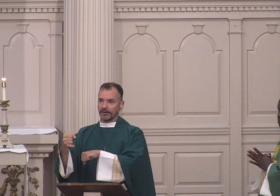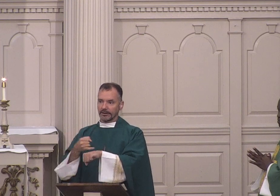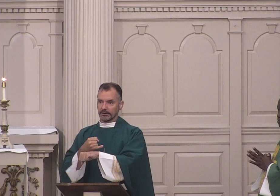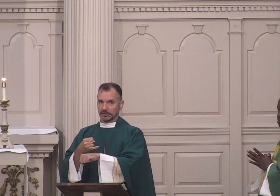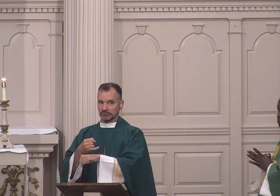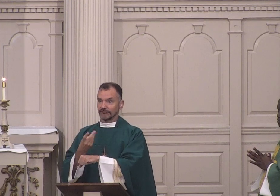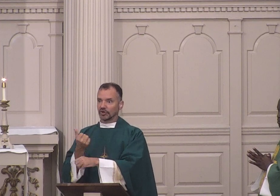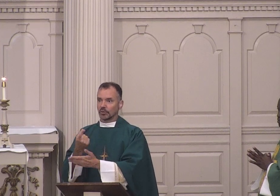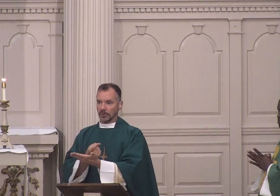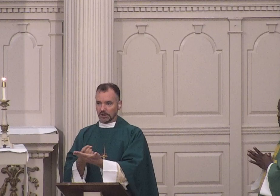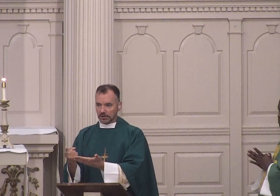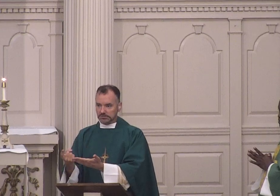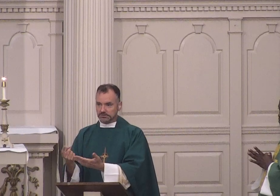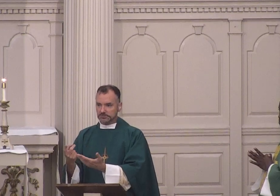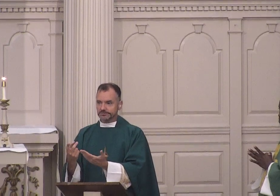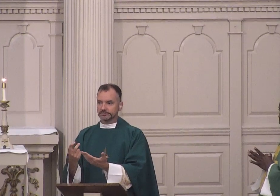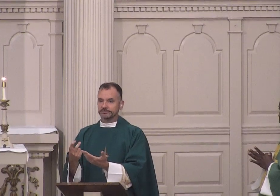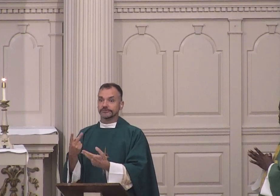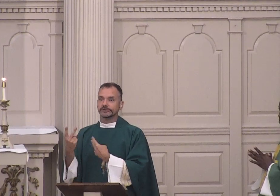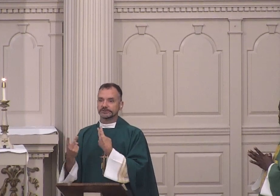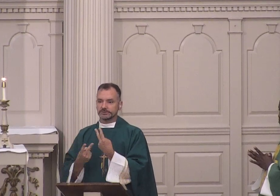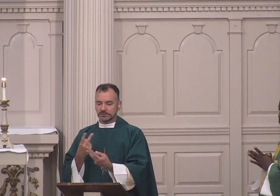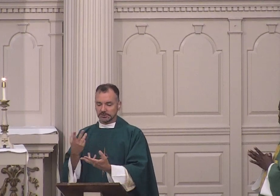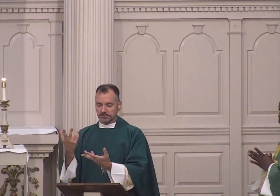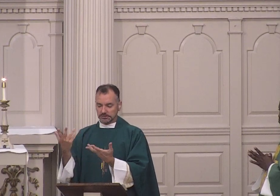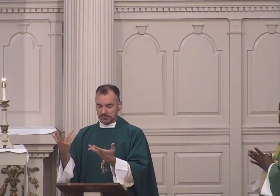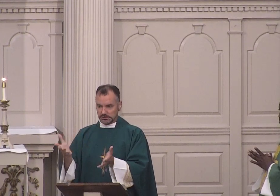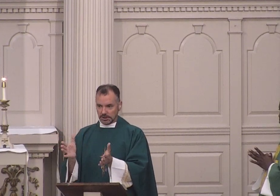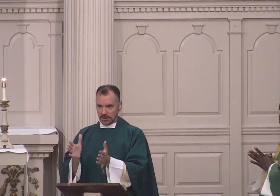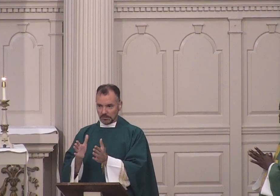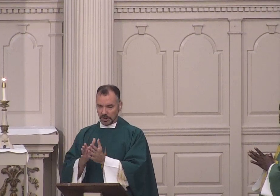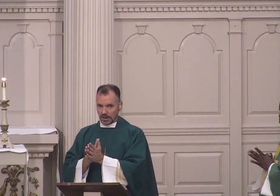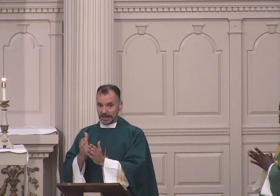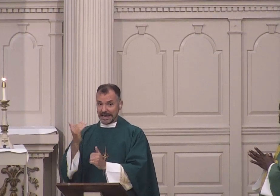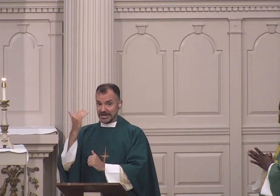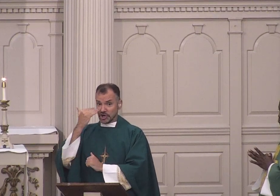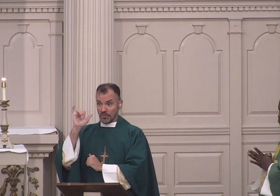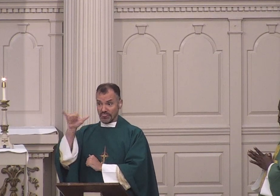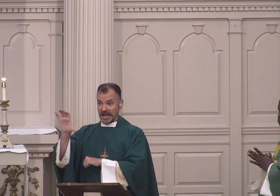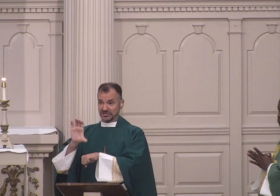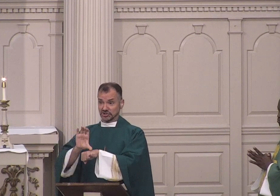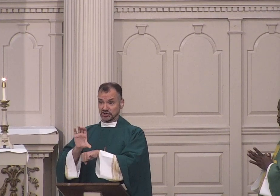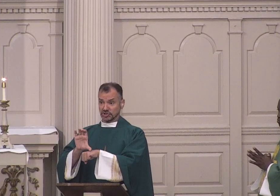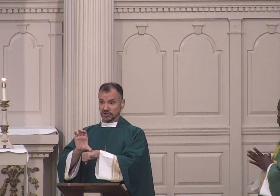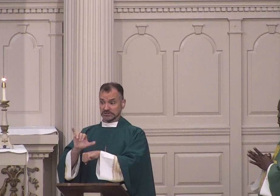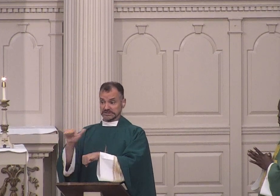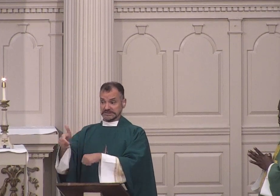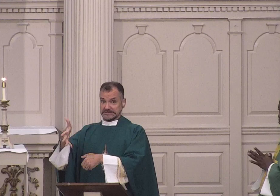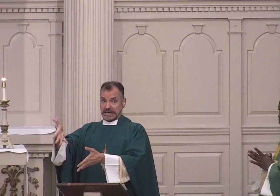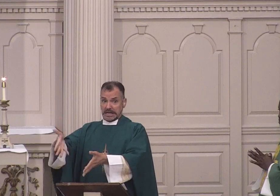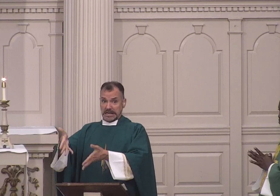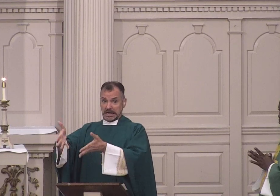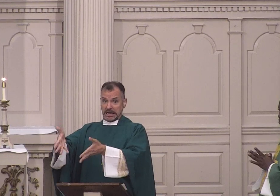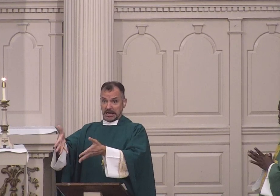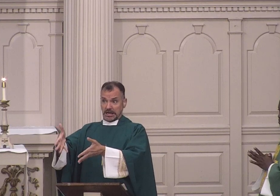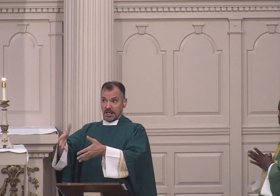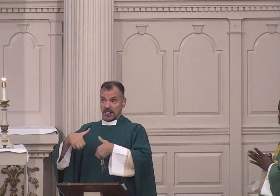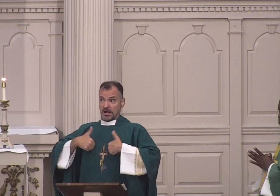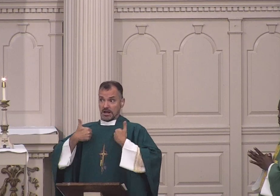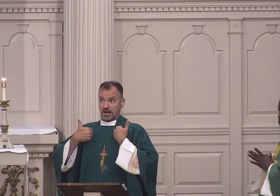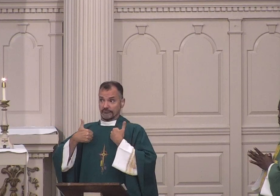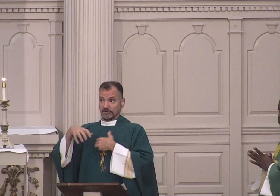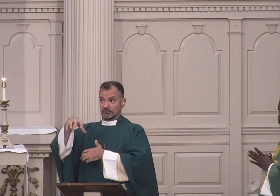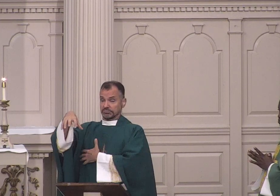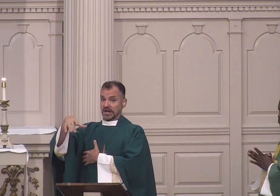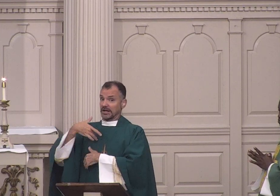And also, I'm going to Maui in a few weeks, so I will be visiting there. And I know that church that's